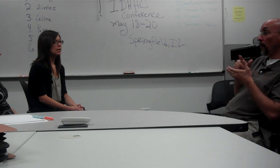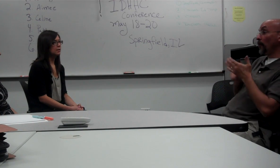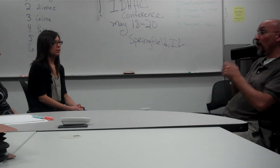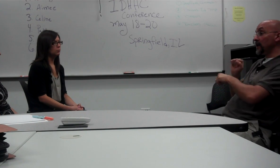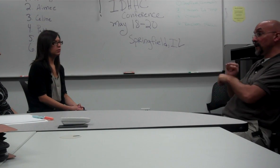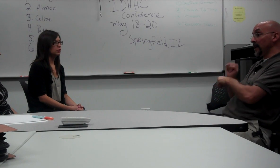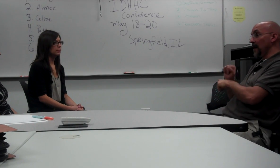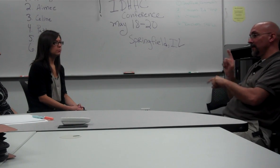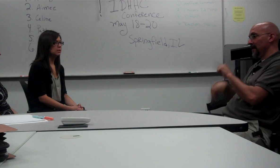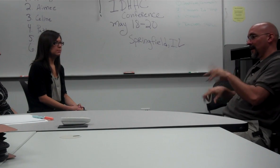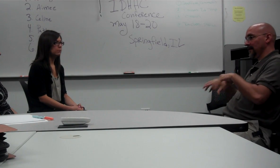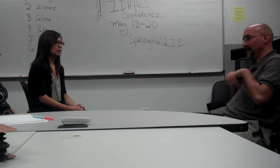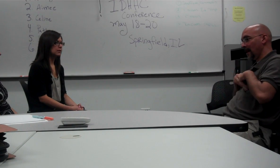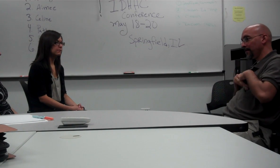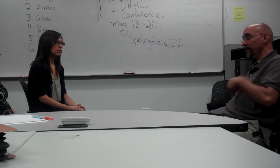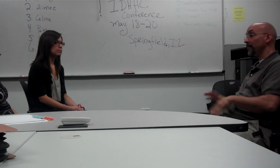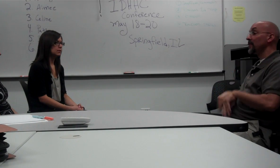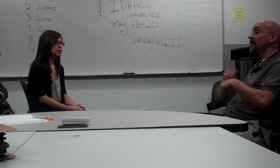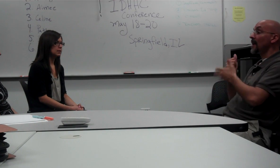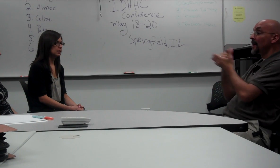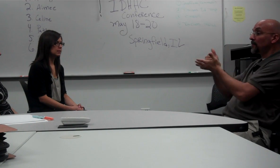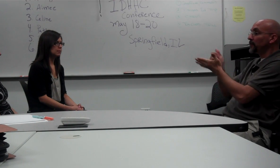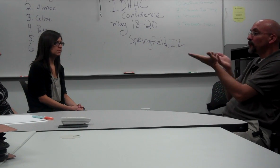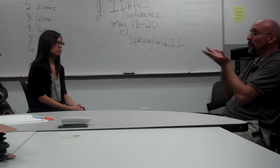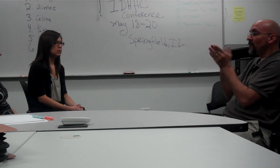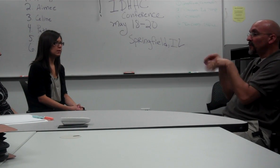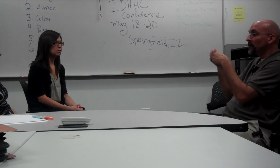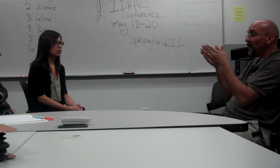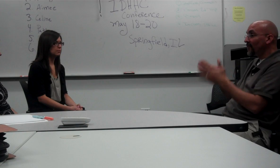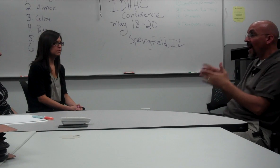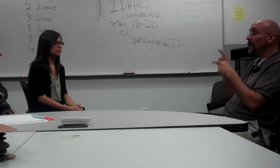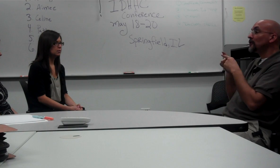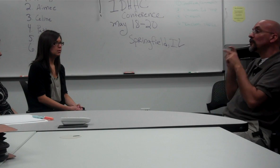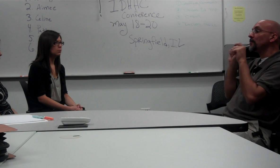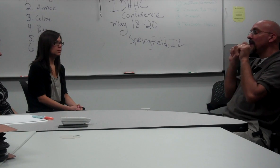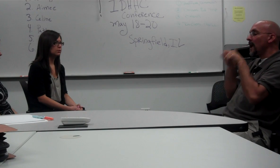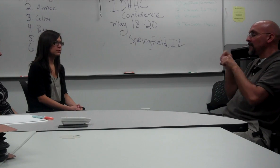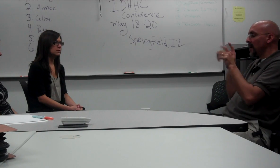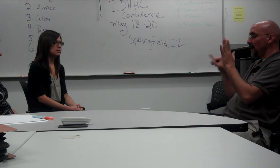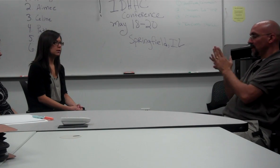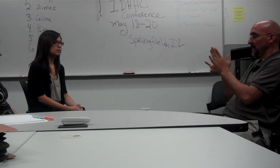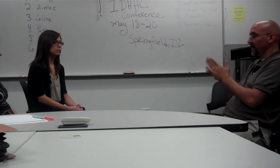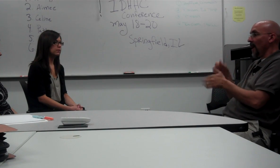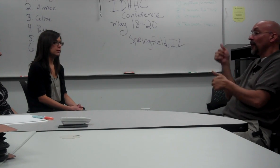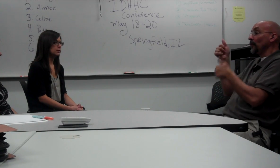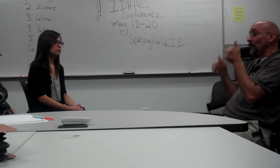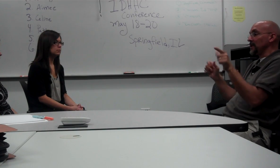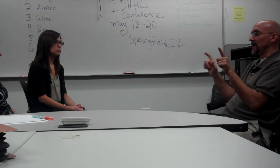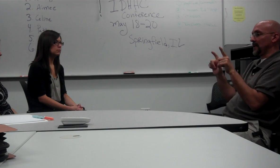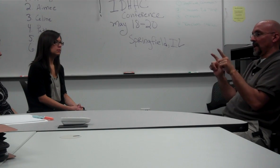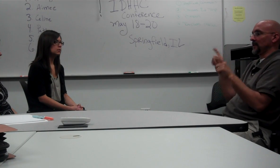And that will determine what type of working environment they can accept and what kind of jobs, what services they can provide.